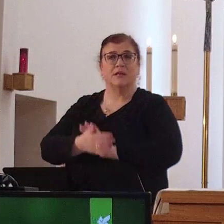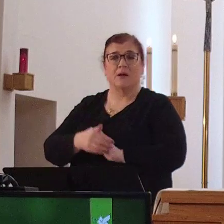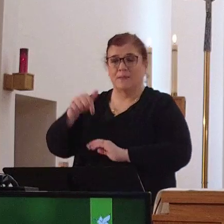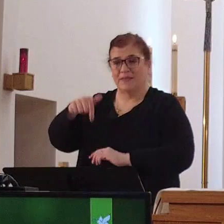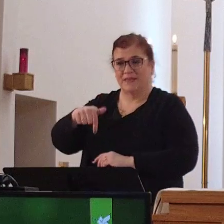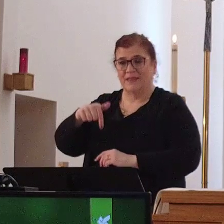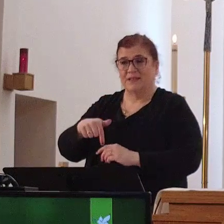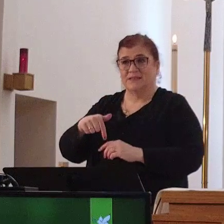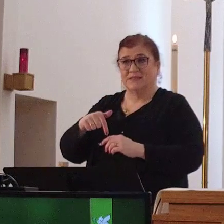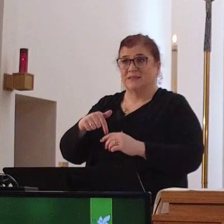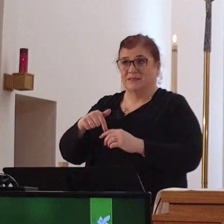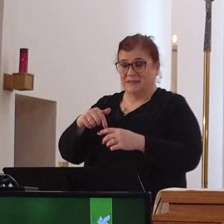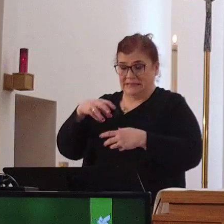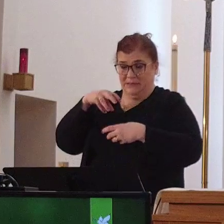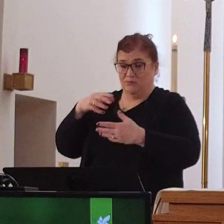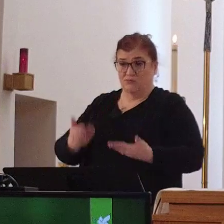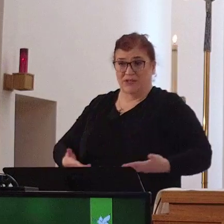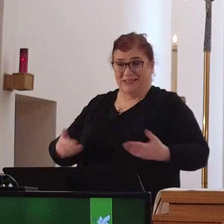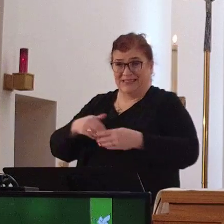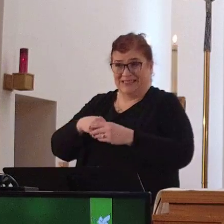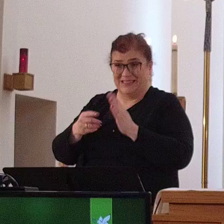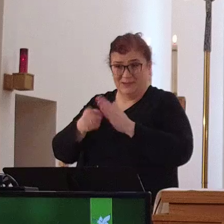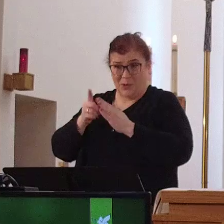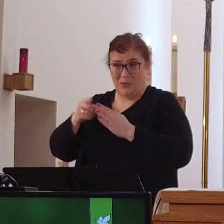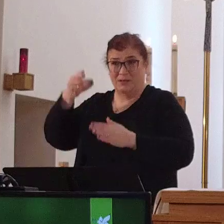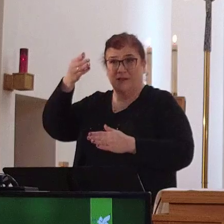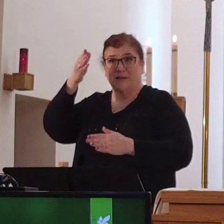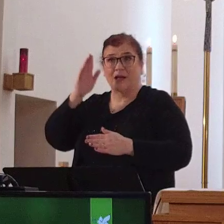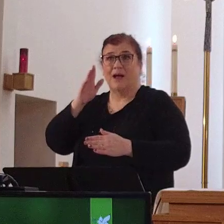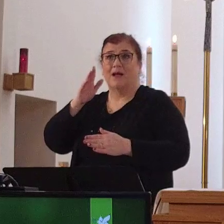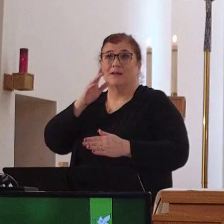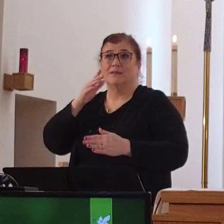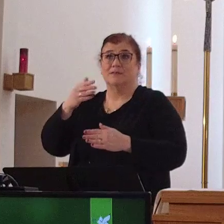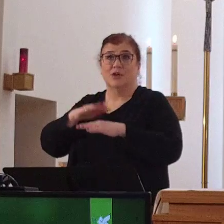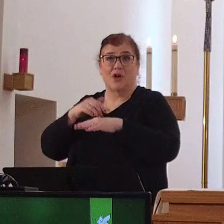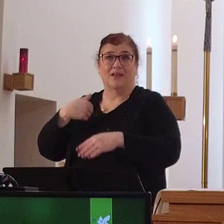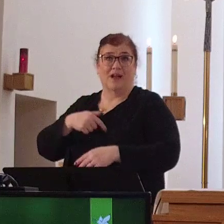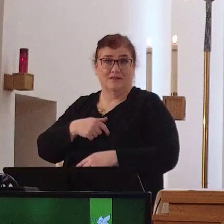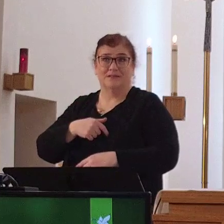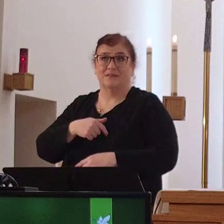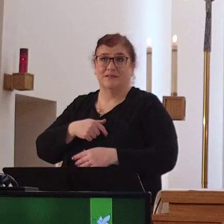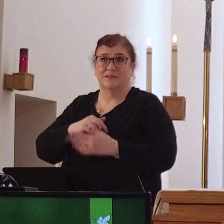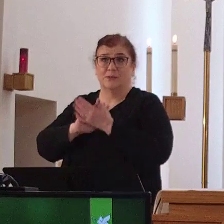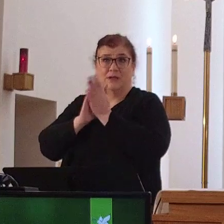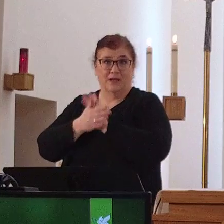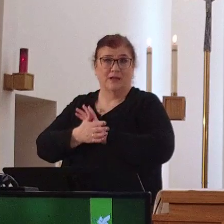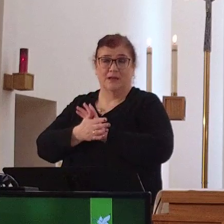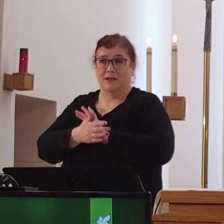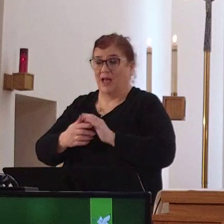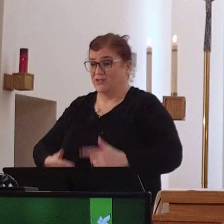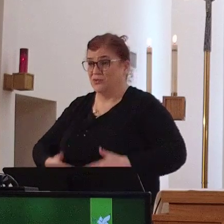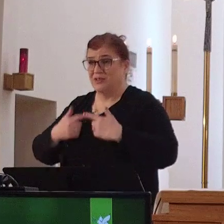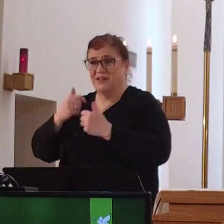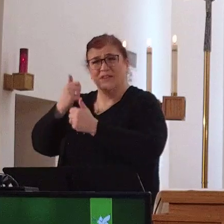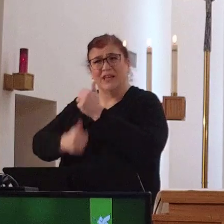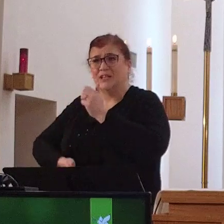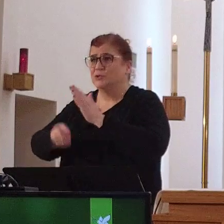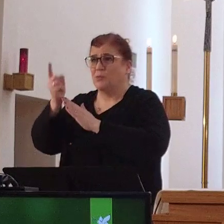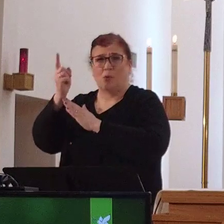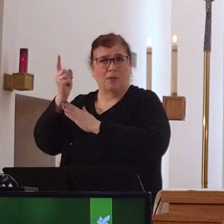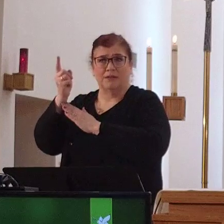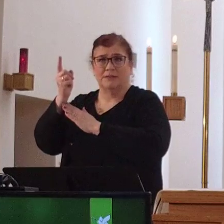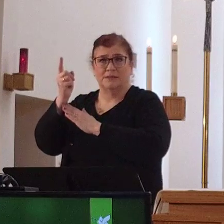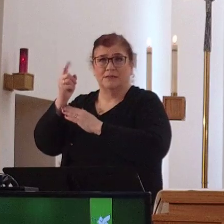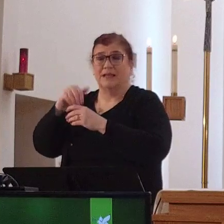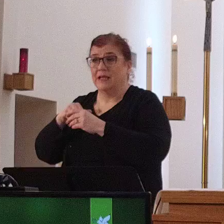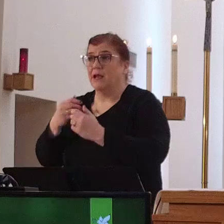this moment who God is calling us to be, and to live each moment